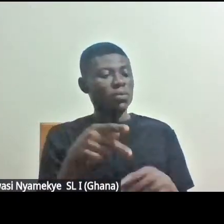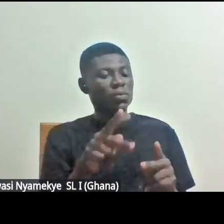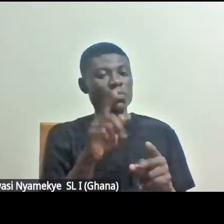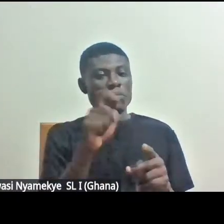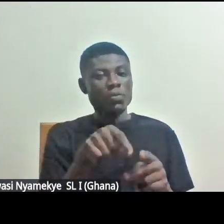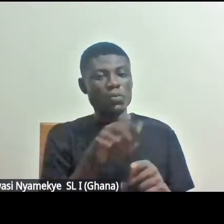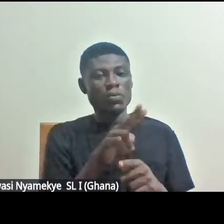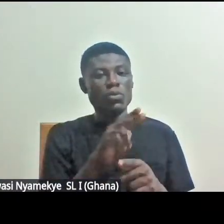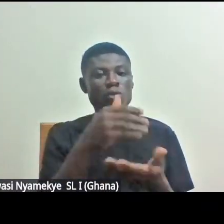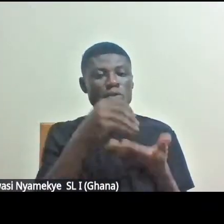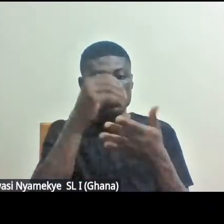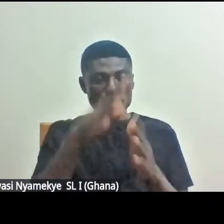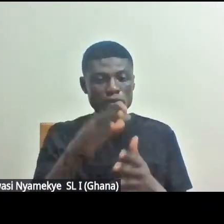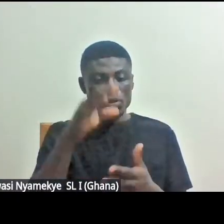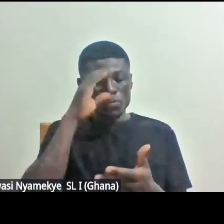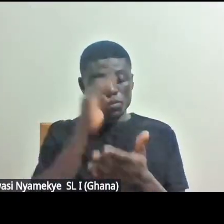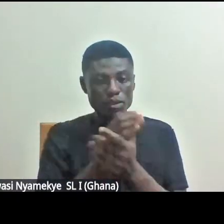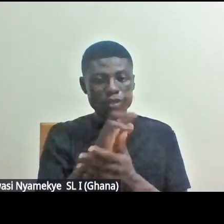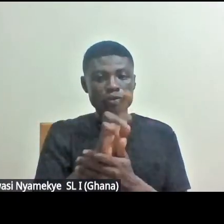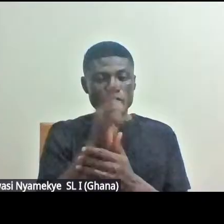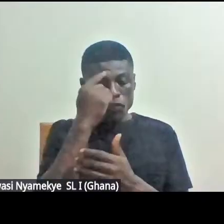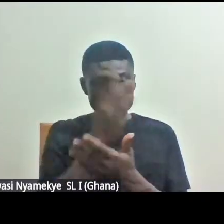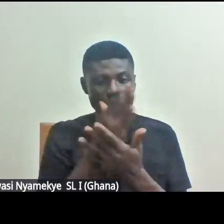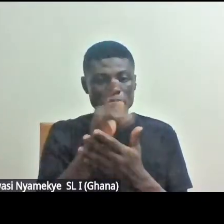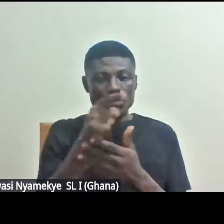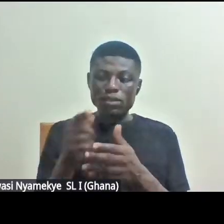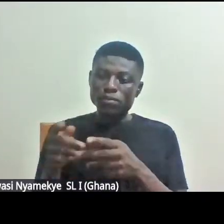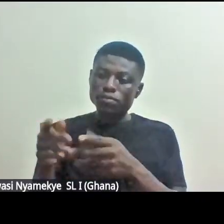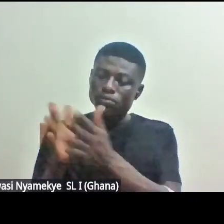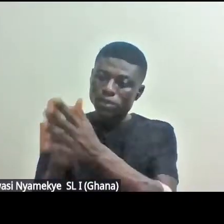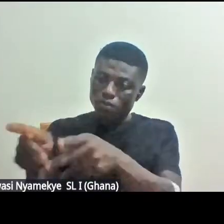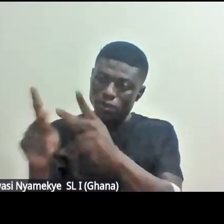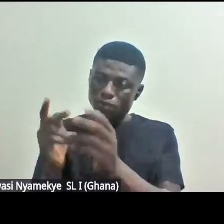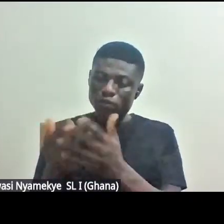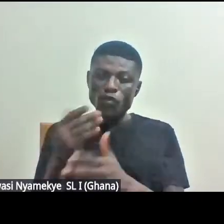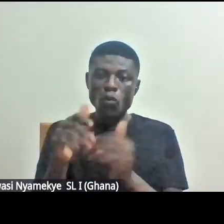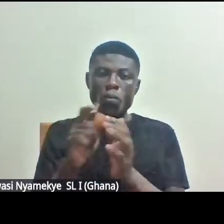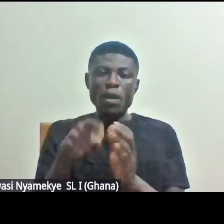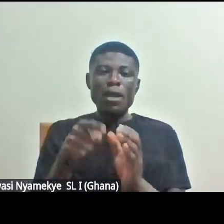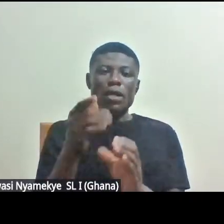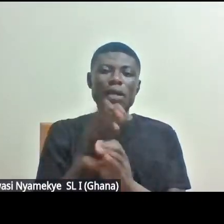your student picture for something. So let's be mindful of all these things.